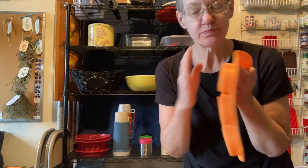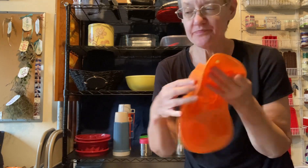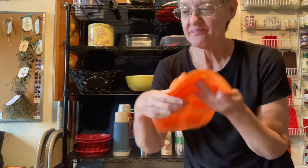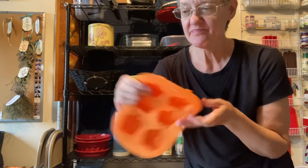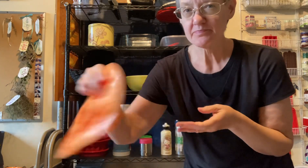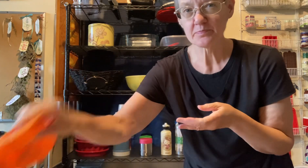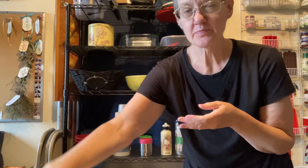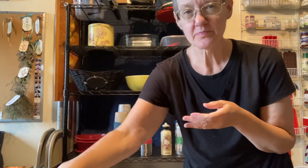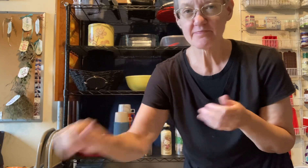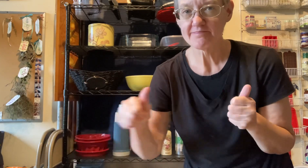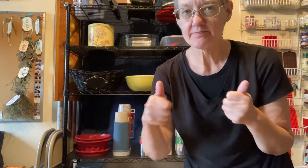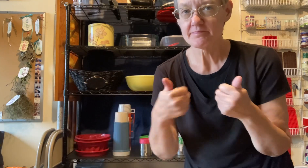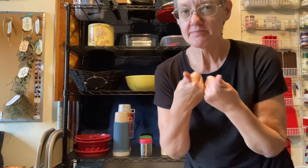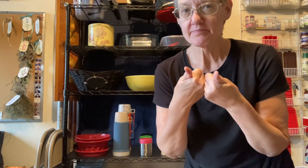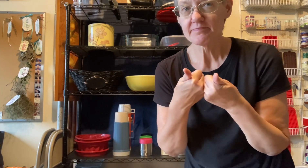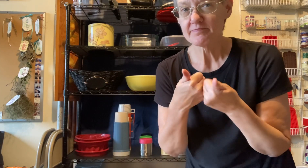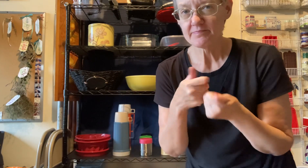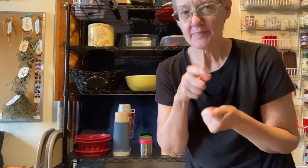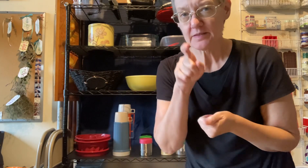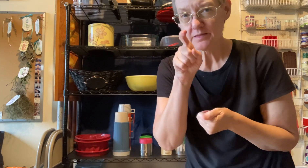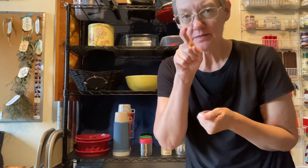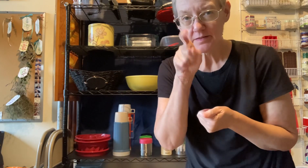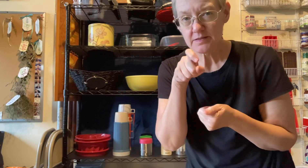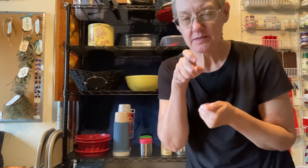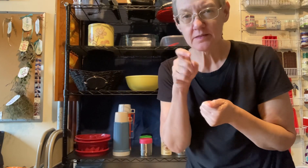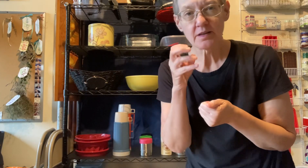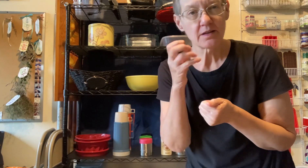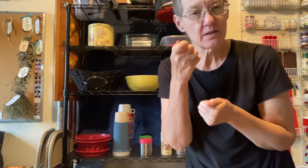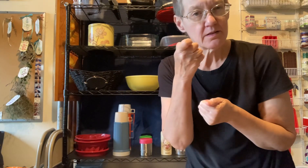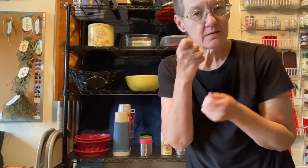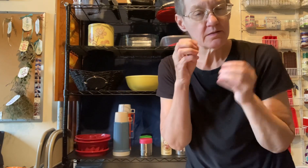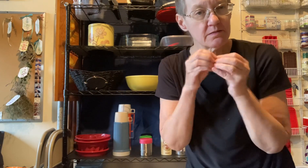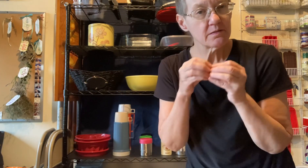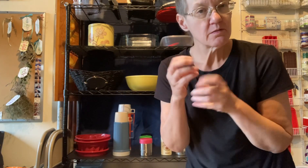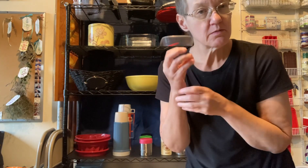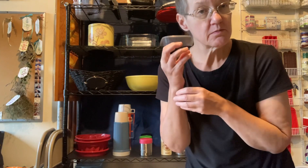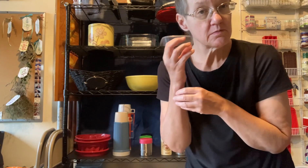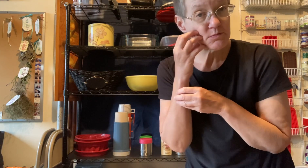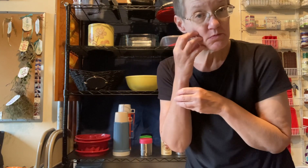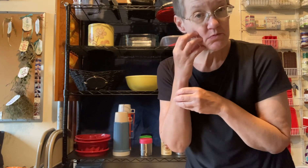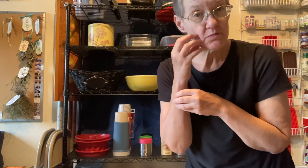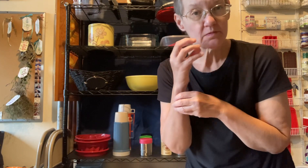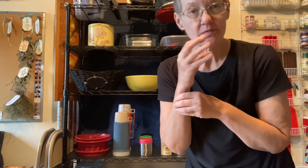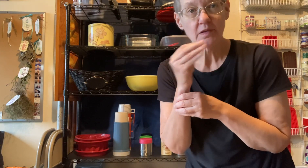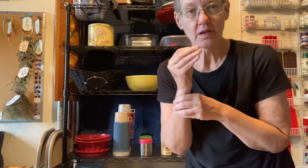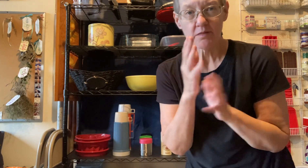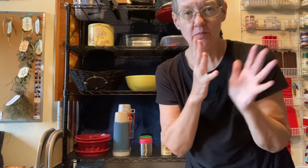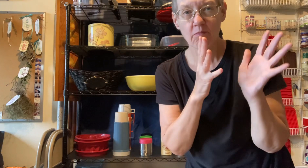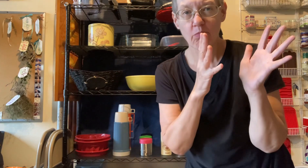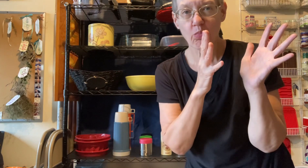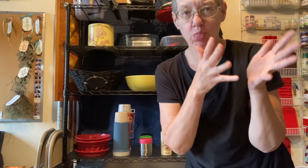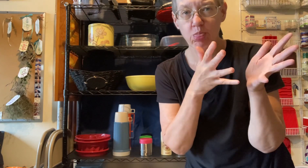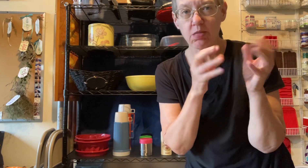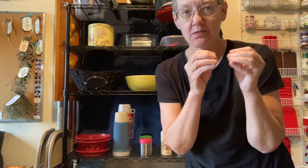walls, they were a challenge. It needed to be a little bit thicker and stay in the freezer a little bit longer.